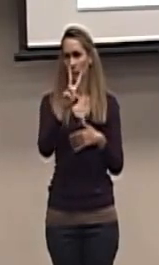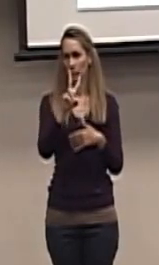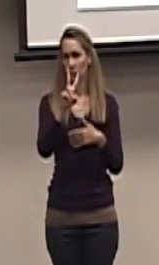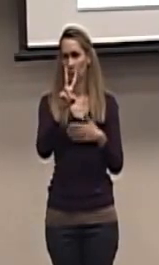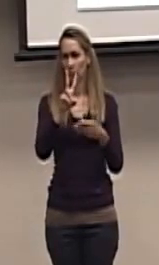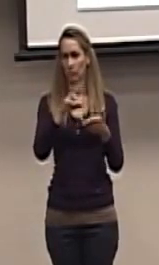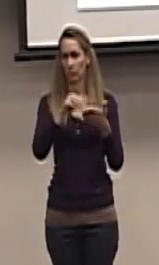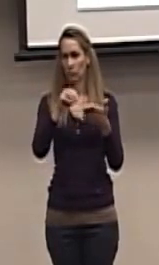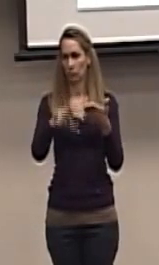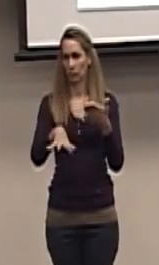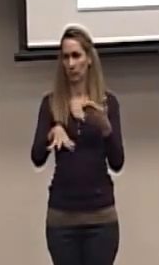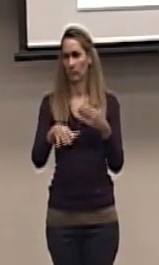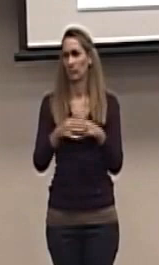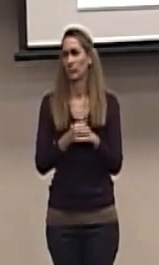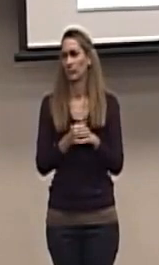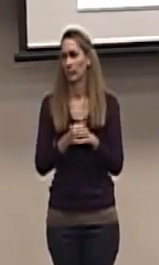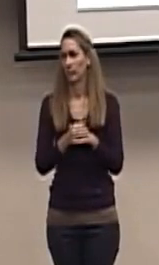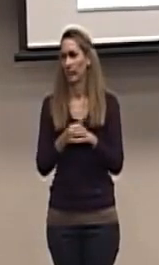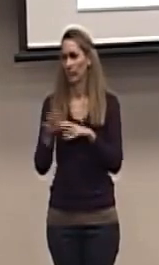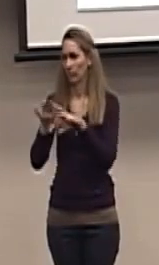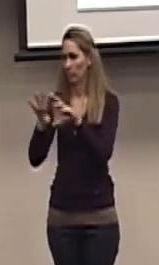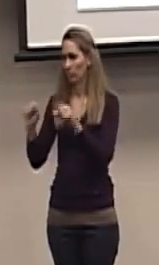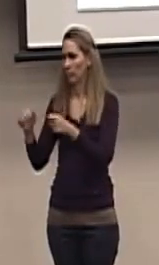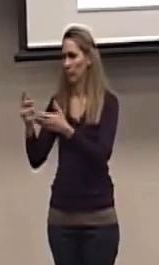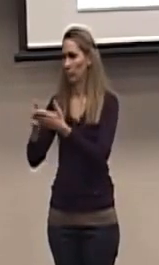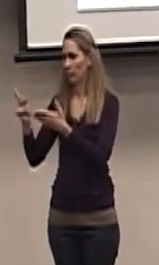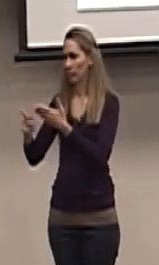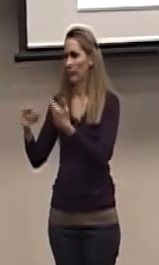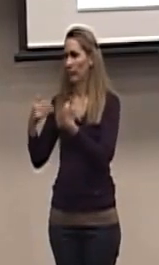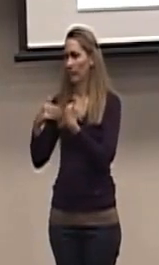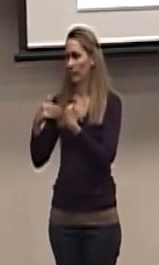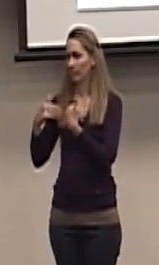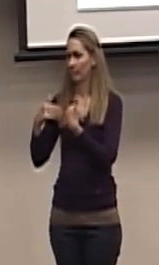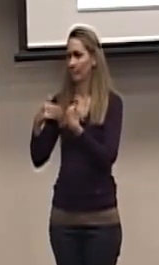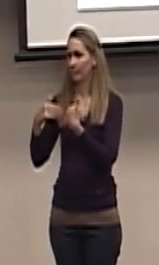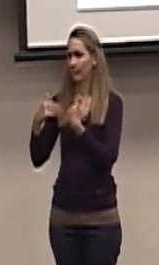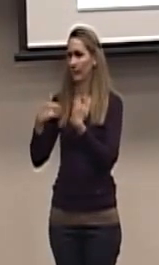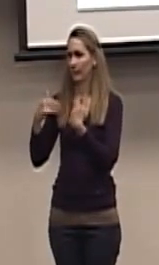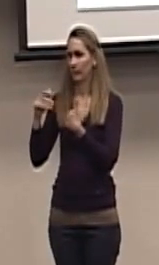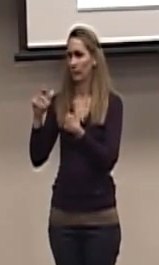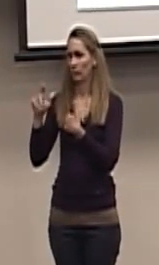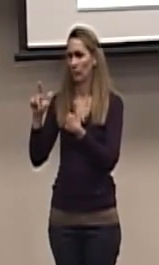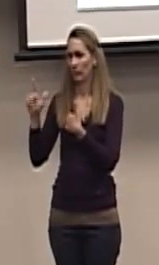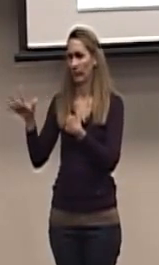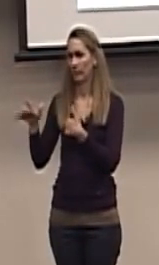have 25. And we hope to be adding to the number.